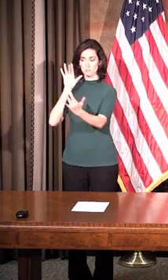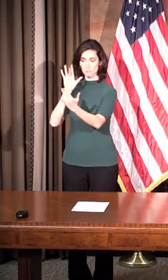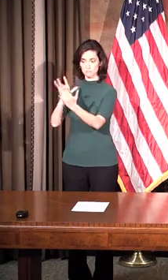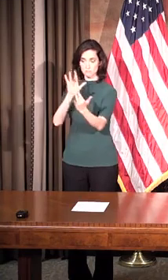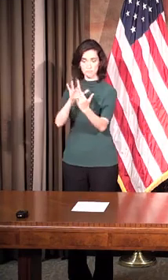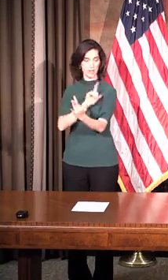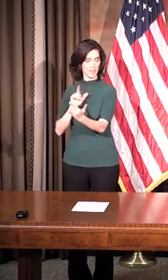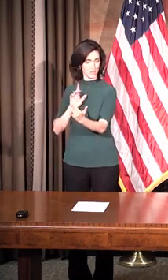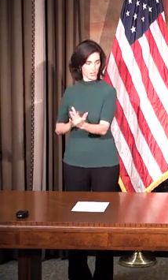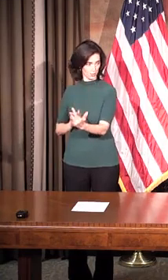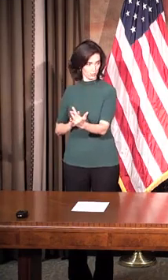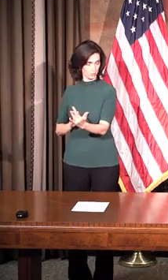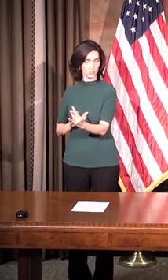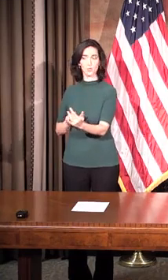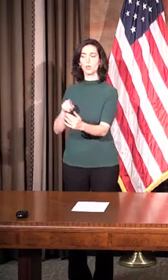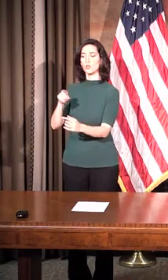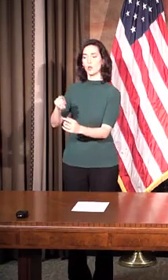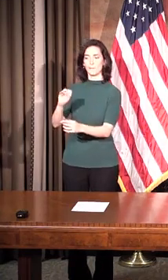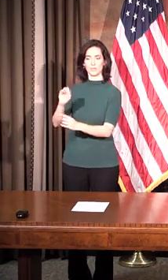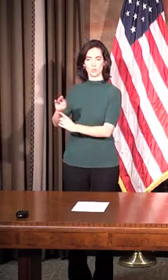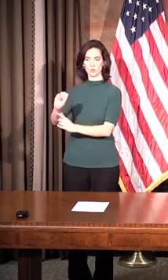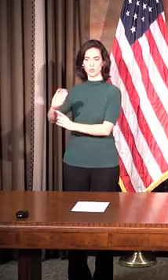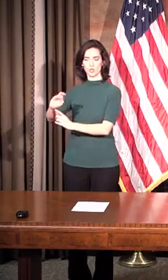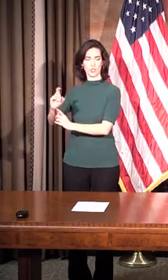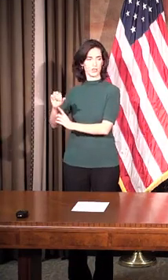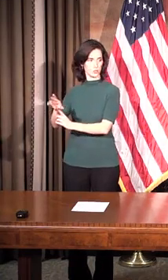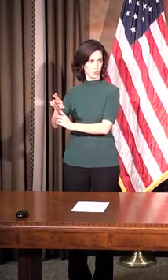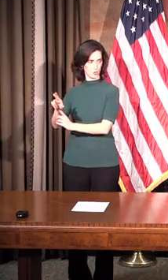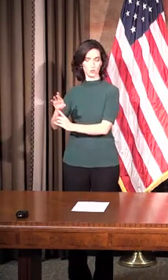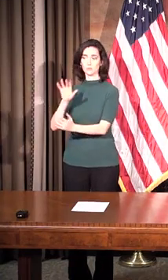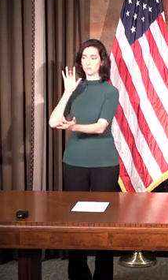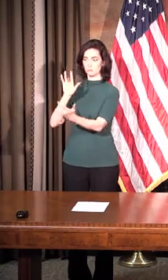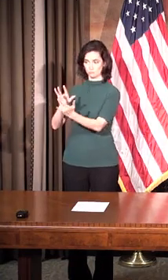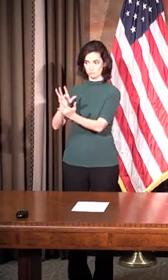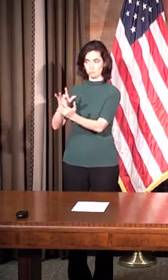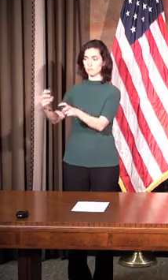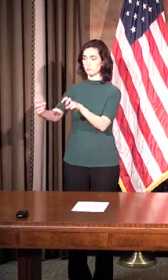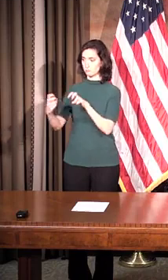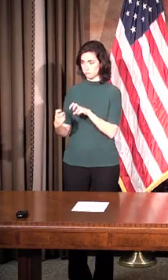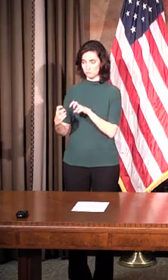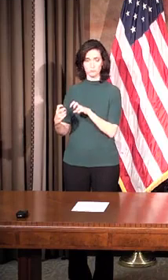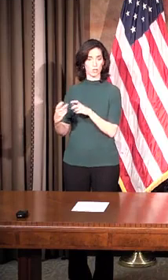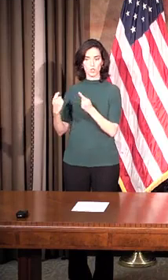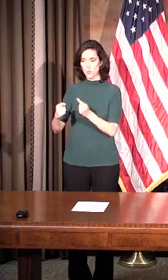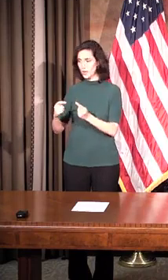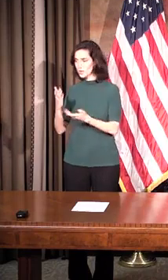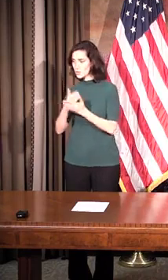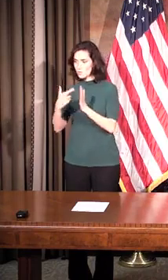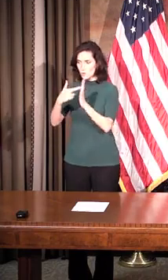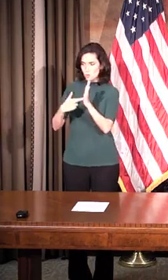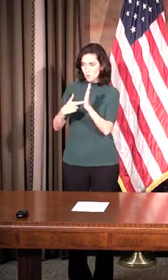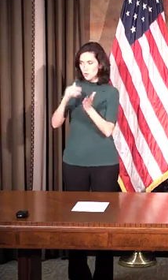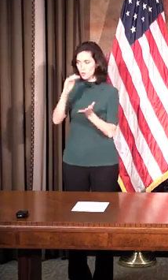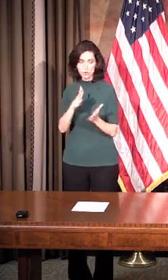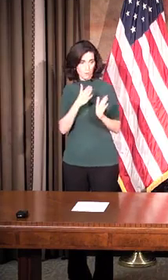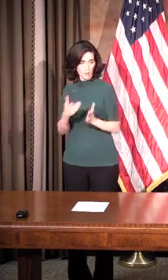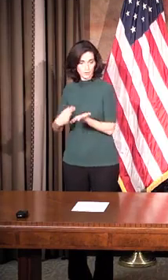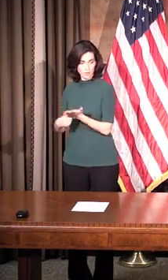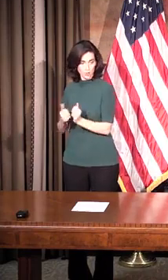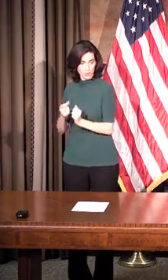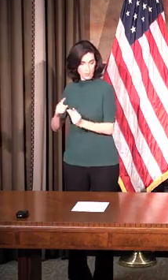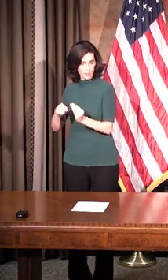that to discuss what he says this is aimed at is getting you to come to the table and compromise on some of these restrictions? Do you plan on talking with him about